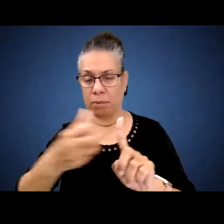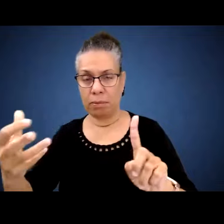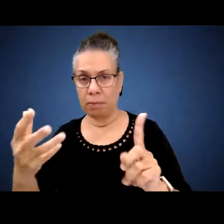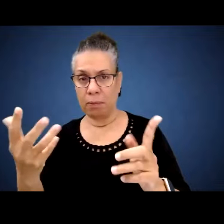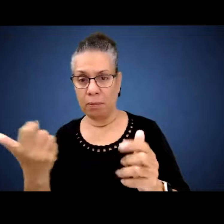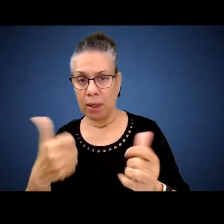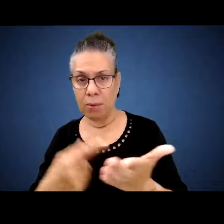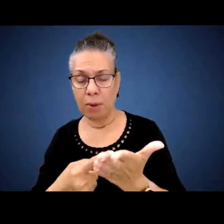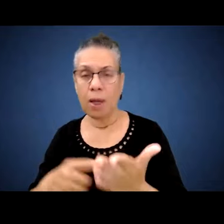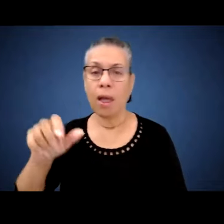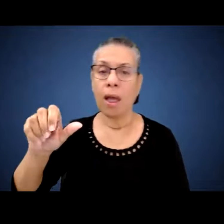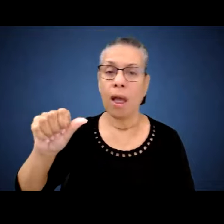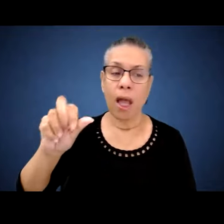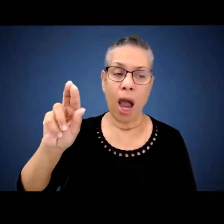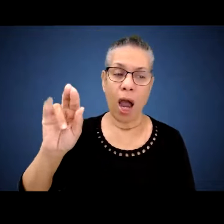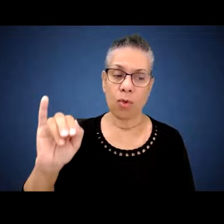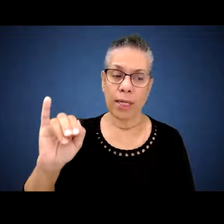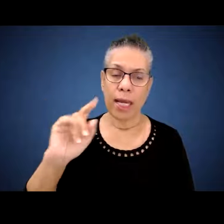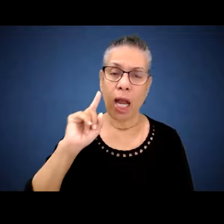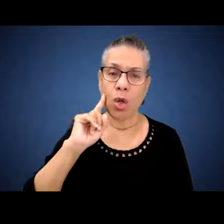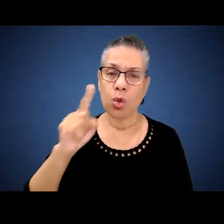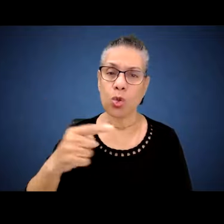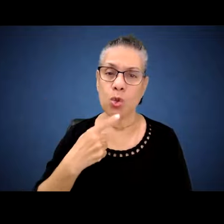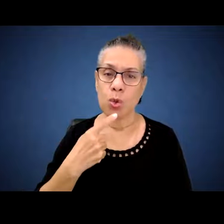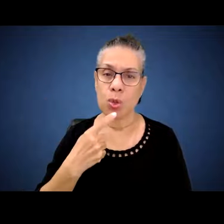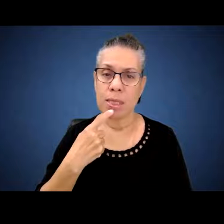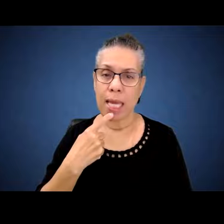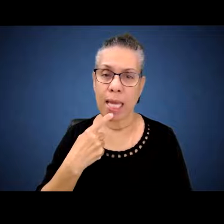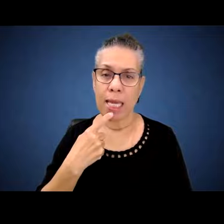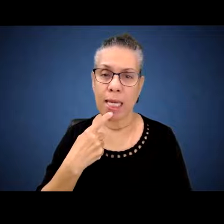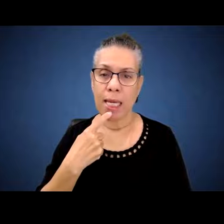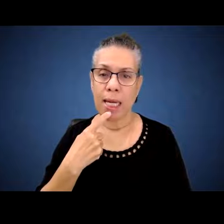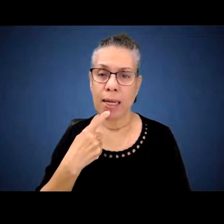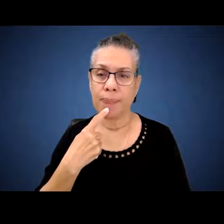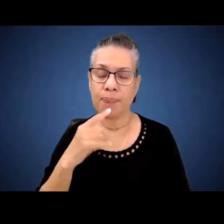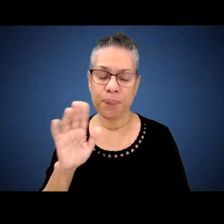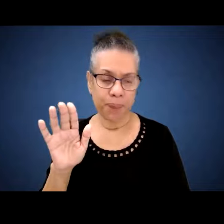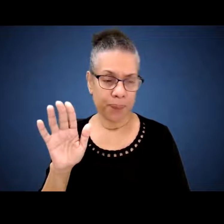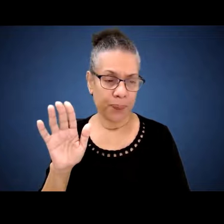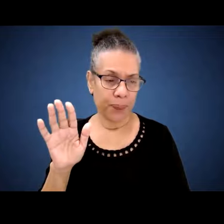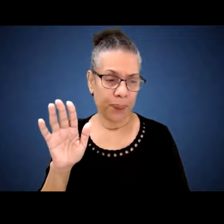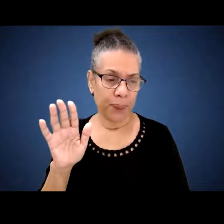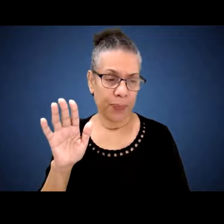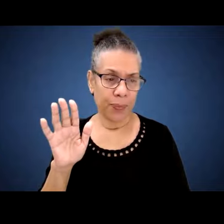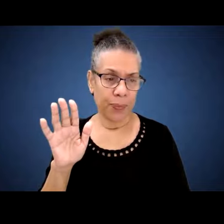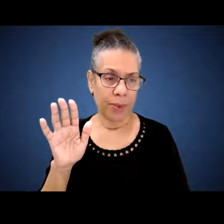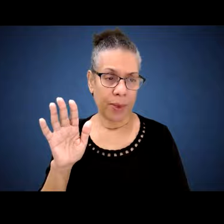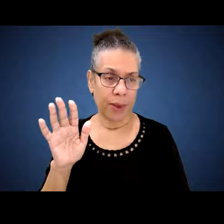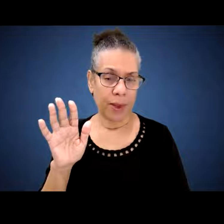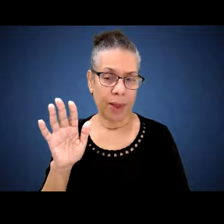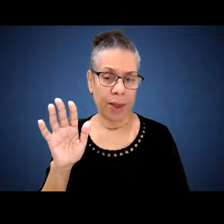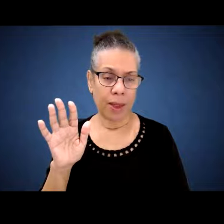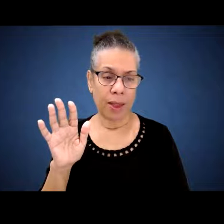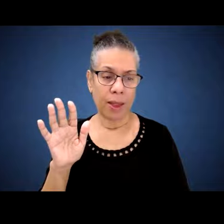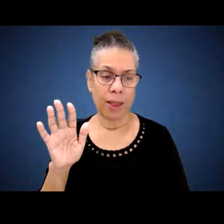And Ari, I think I heard you say one at the beginning of this. One